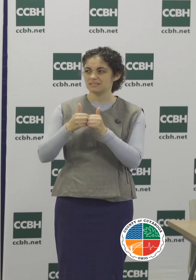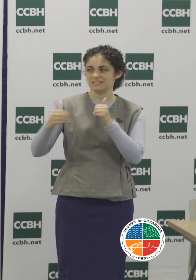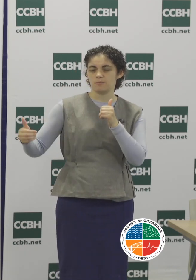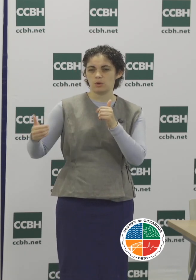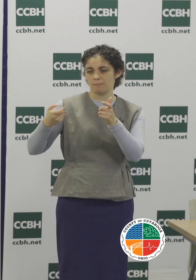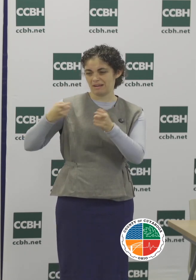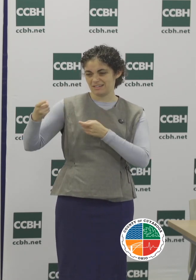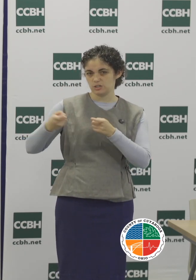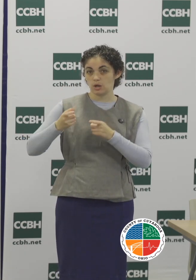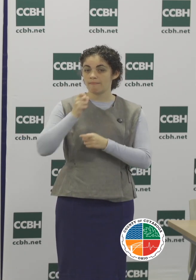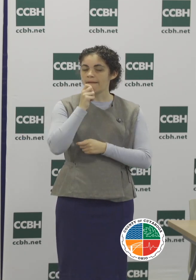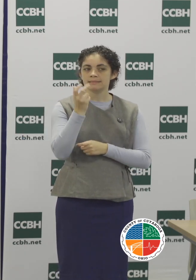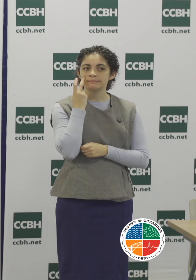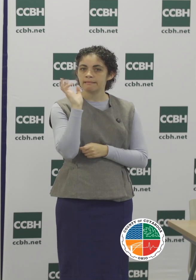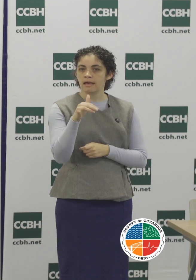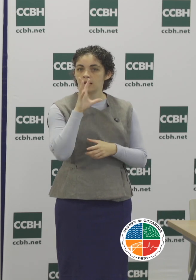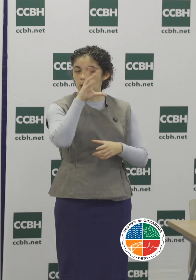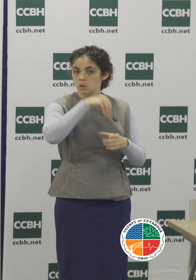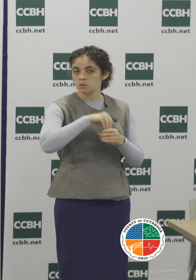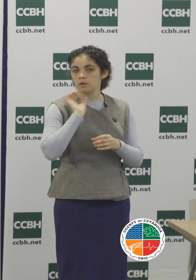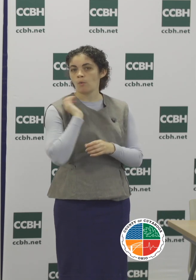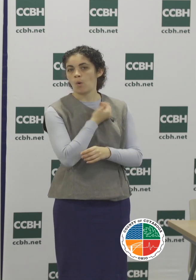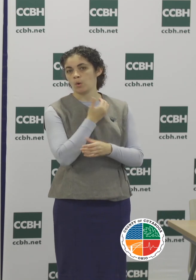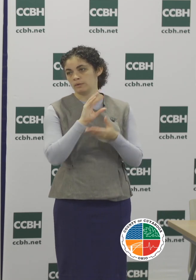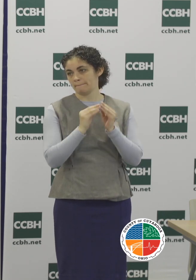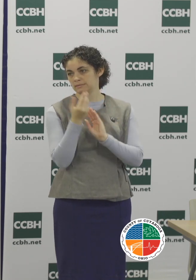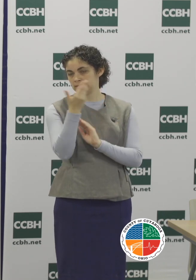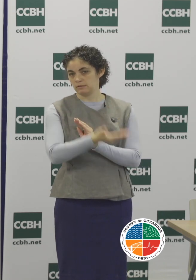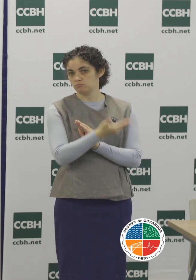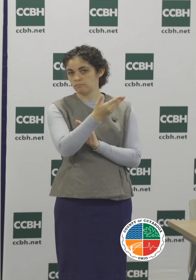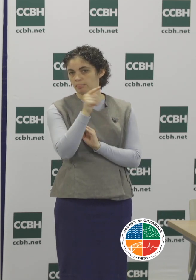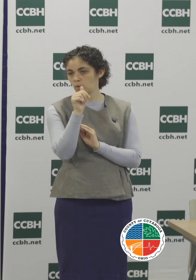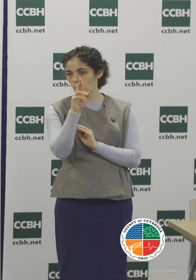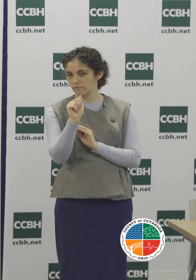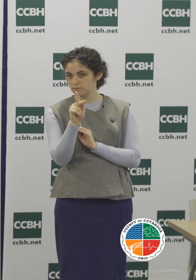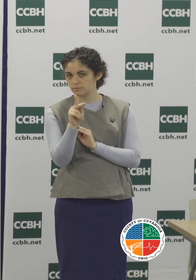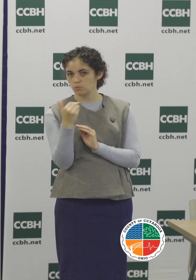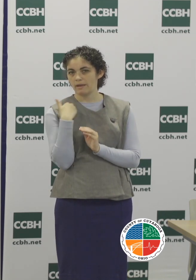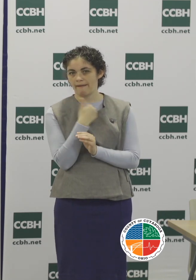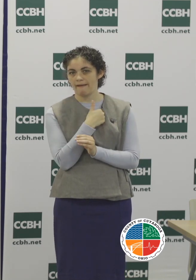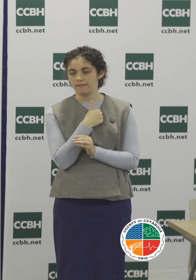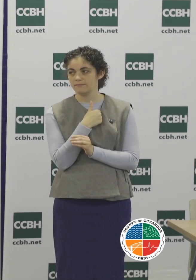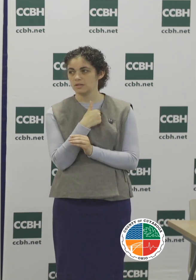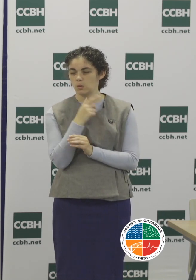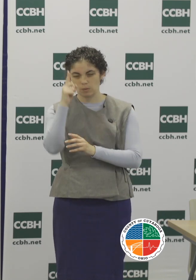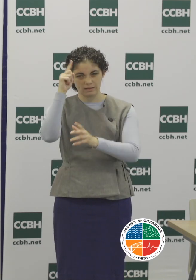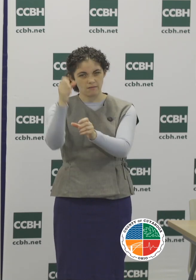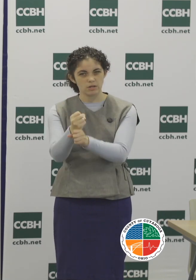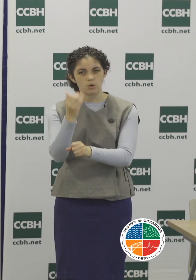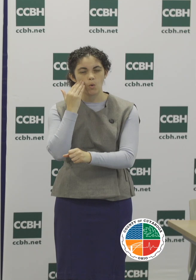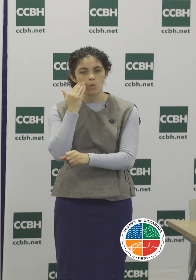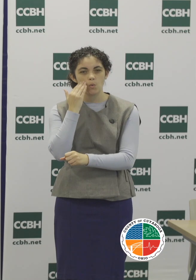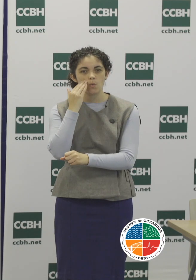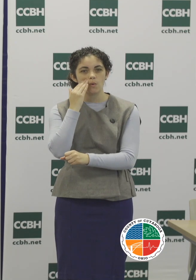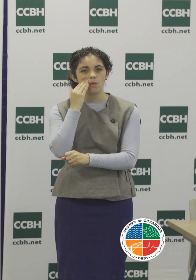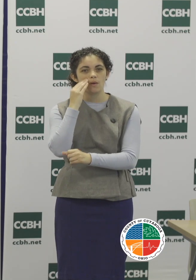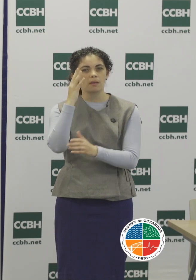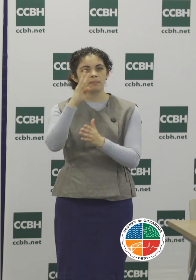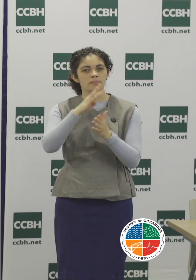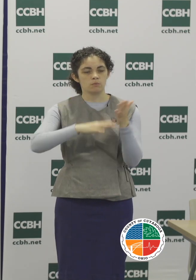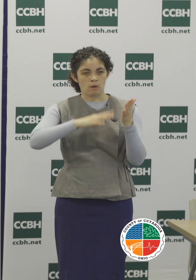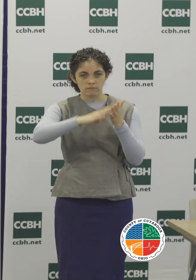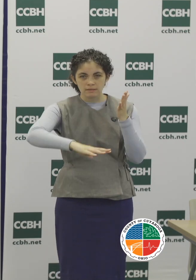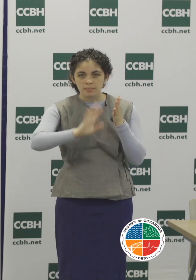separately managed, and you are not seeing those included in our numbers here. So people can be confident the numbers you see here are